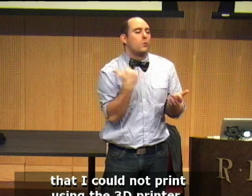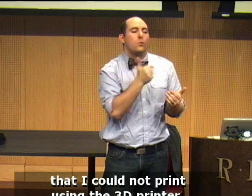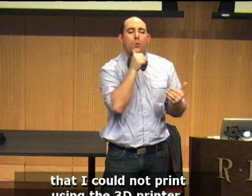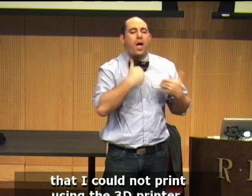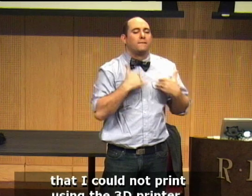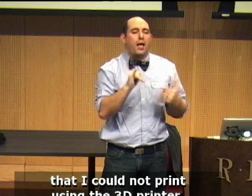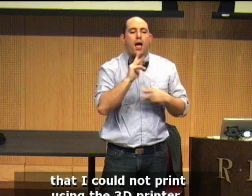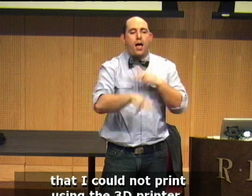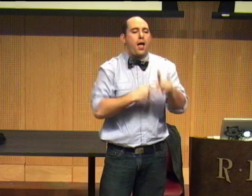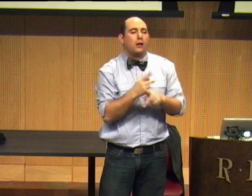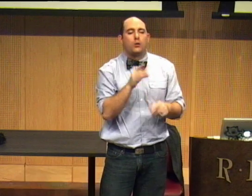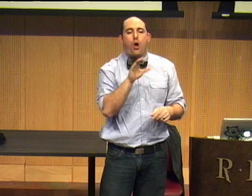printer.